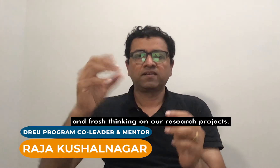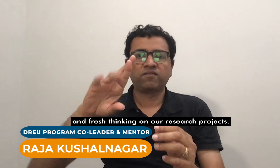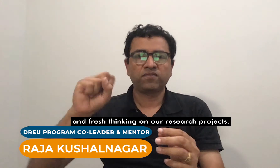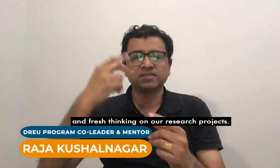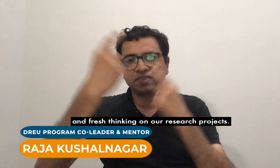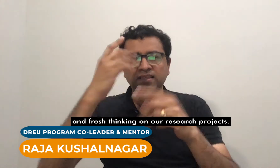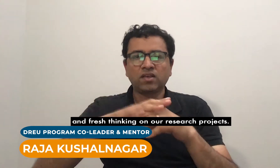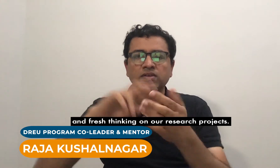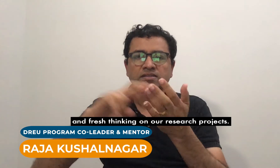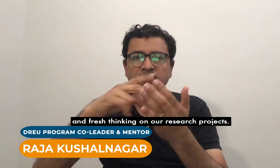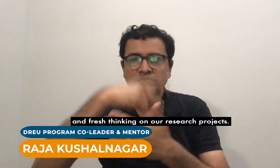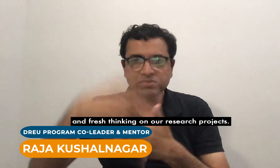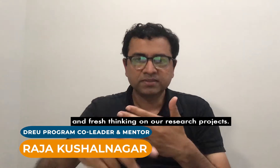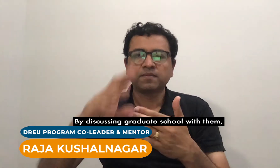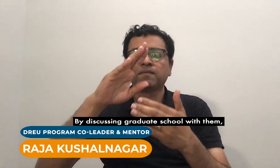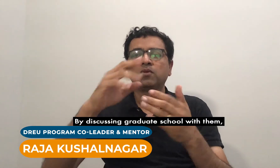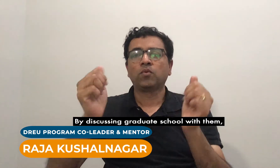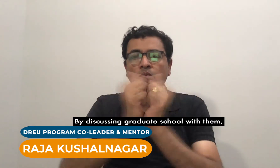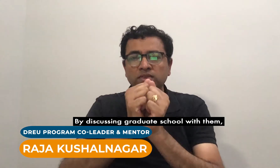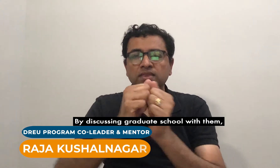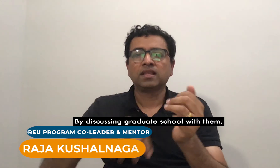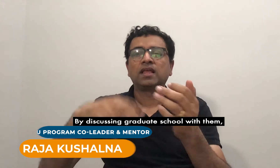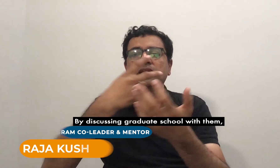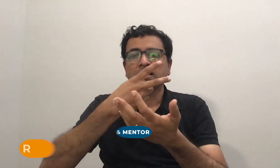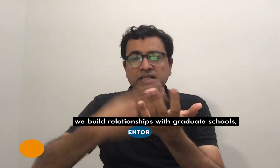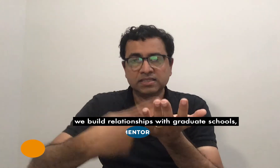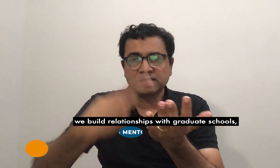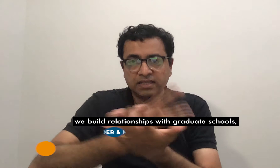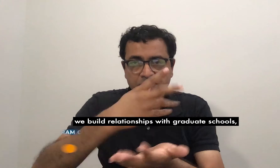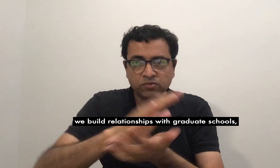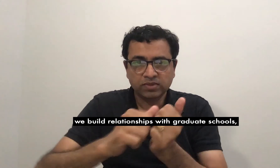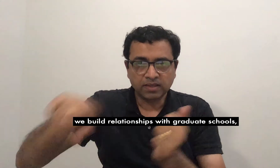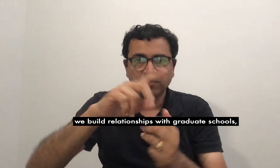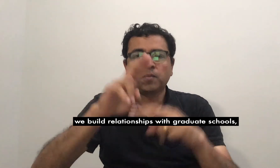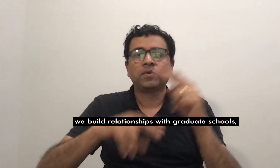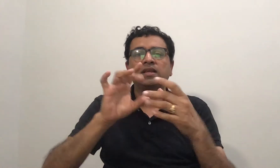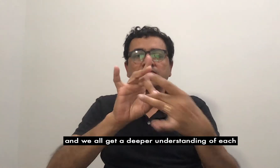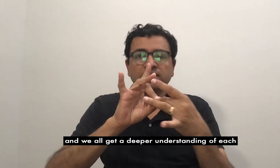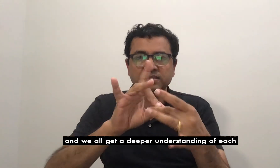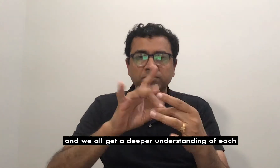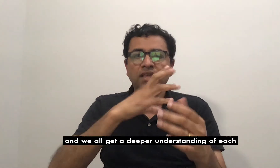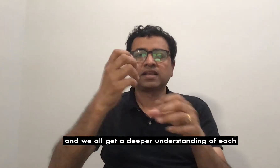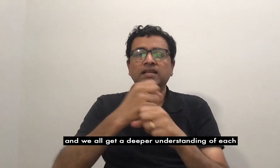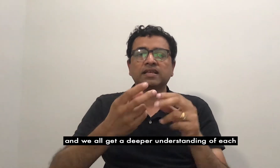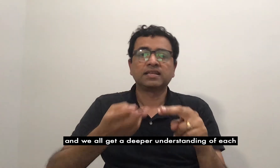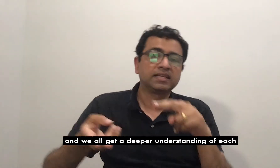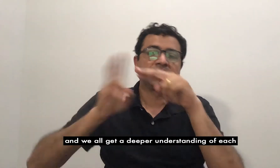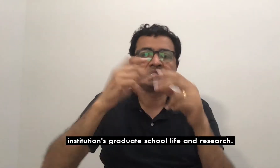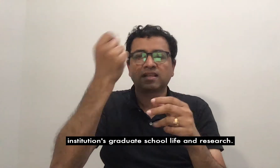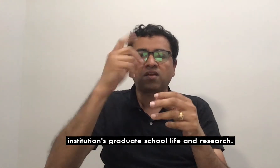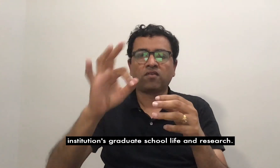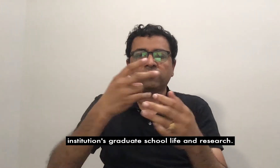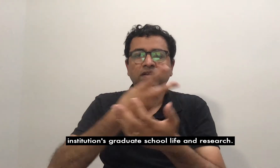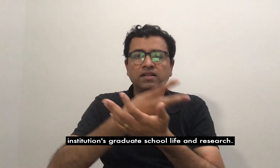perspectives and fresh thinking on research projects. By discussing graduate school with them, we build relationships with graduate schools and we all get a deeper understanding